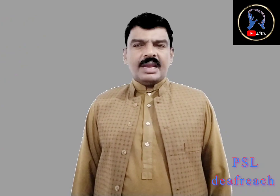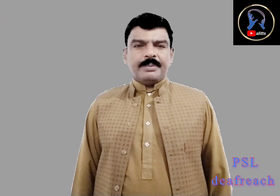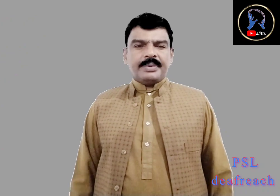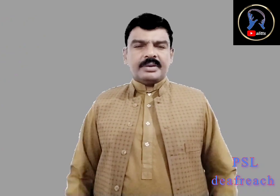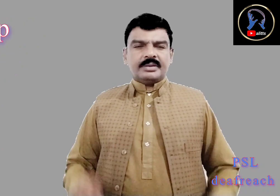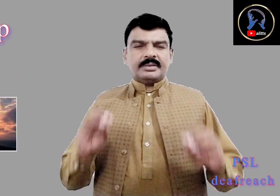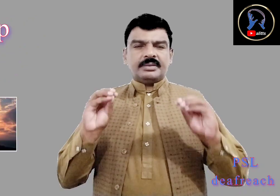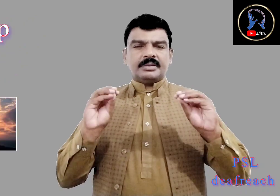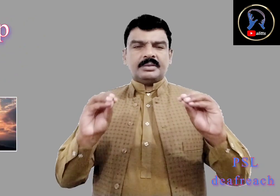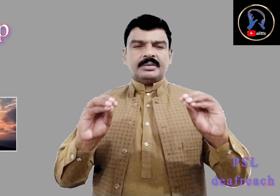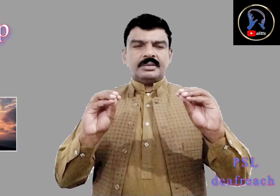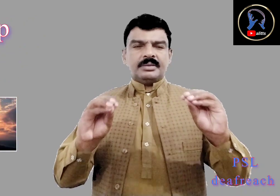help,